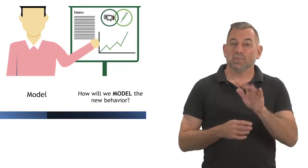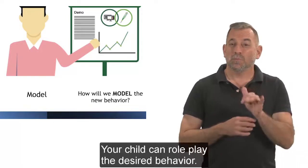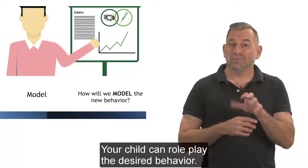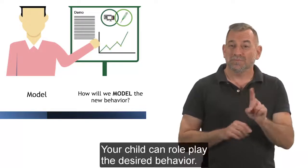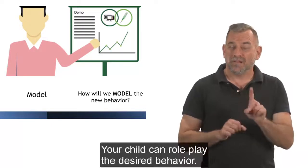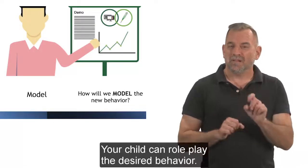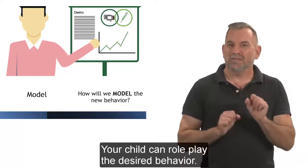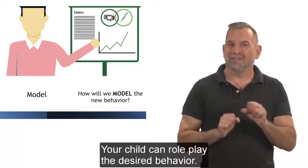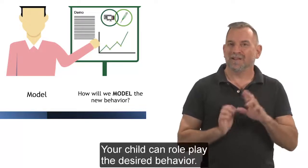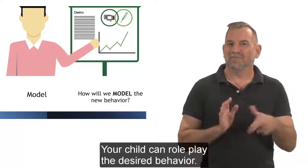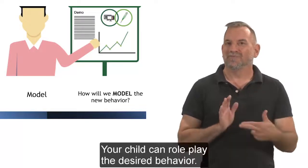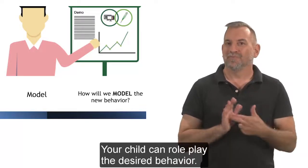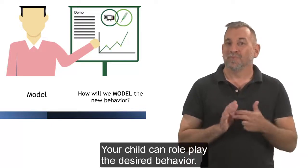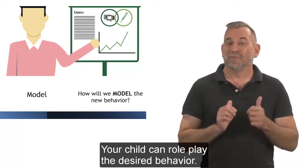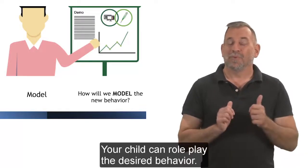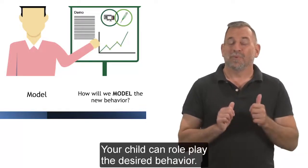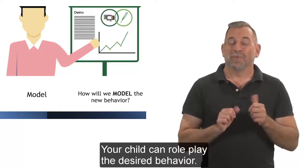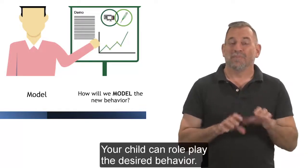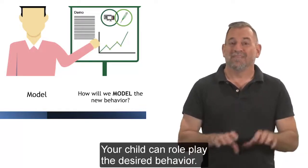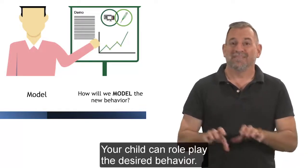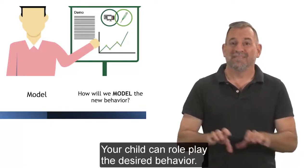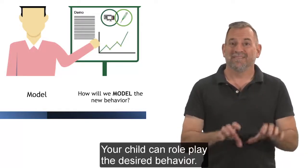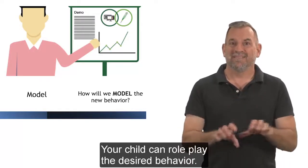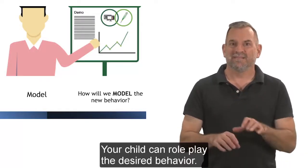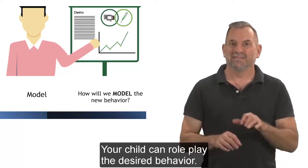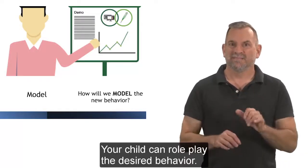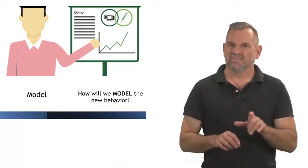Your child can role play the desired behavior.